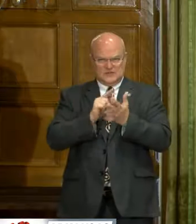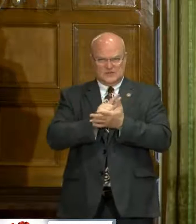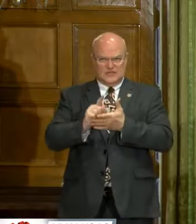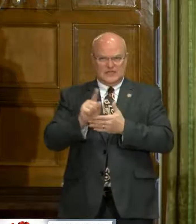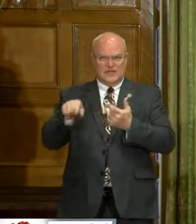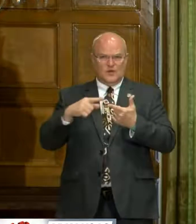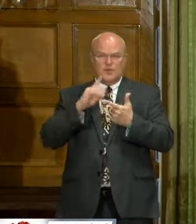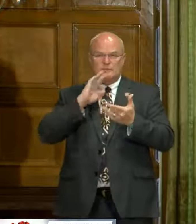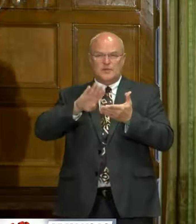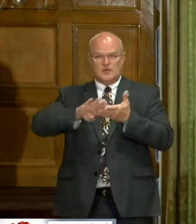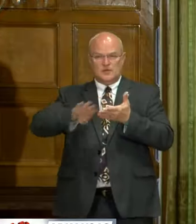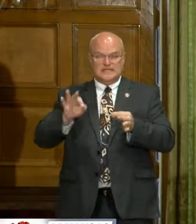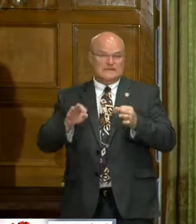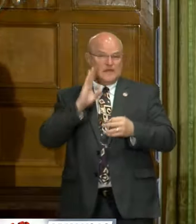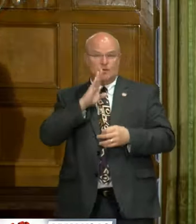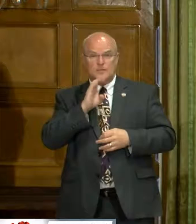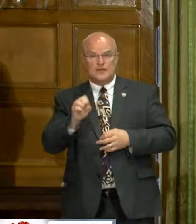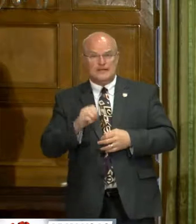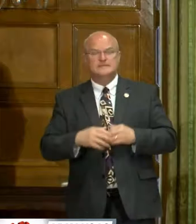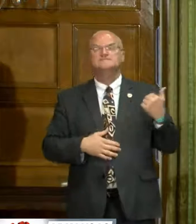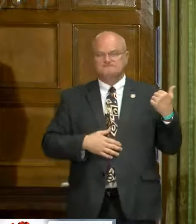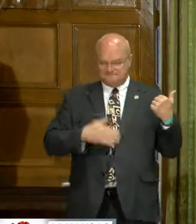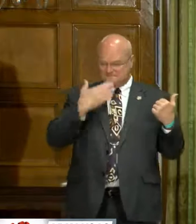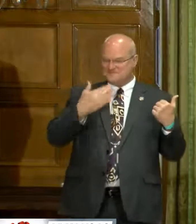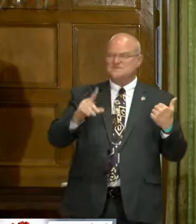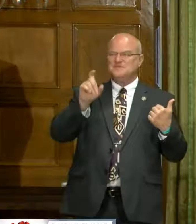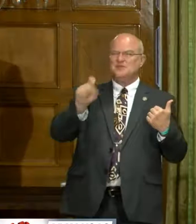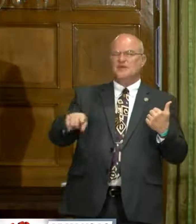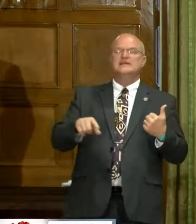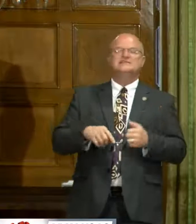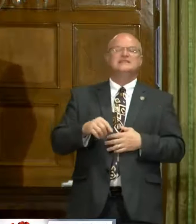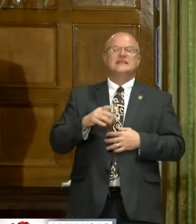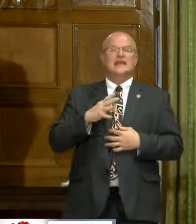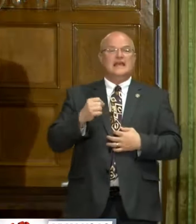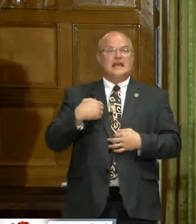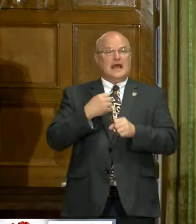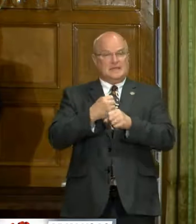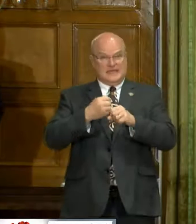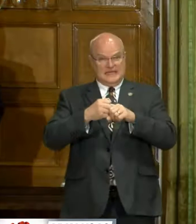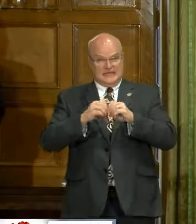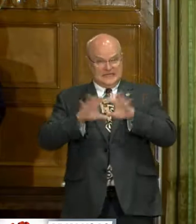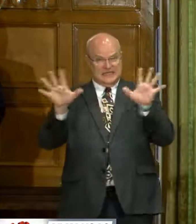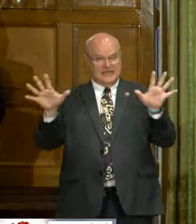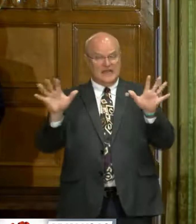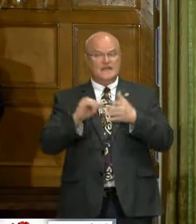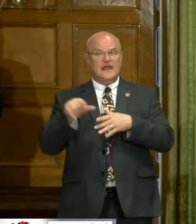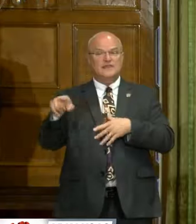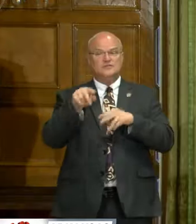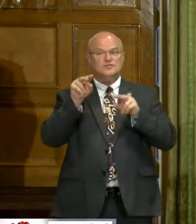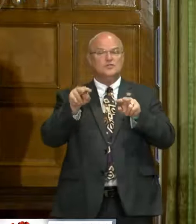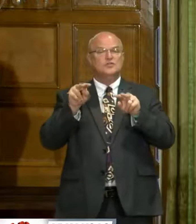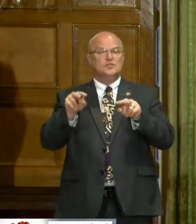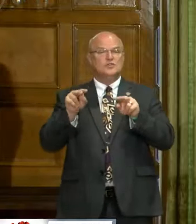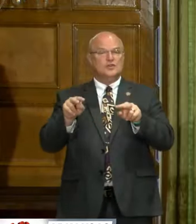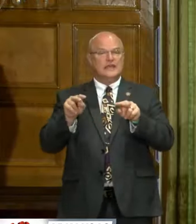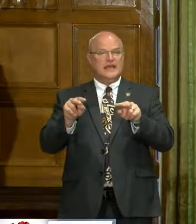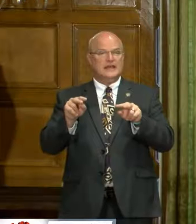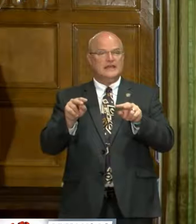they be released if they will be? Great question, and I made it clear that as you look